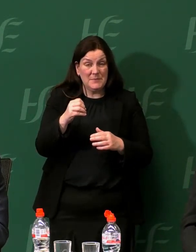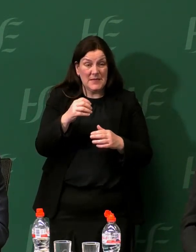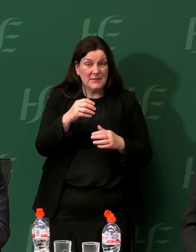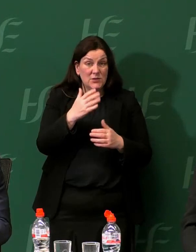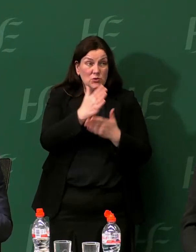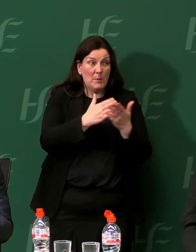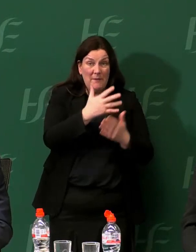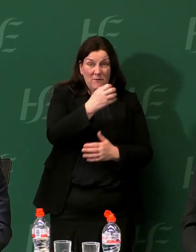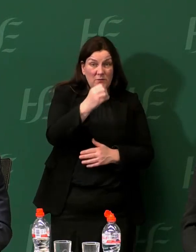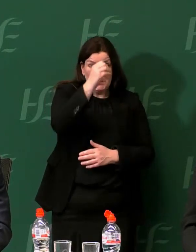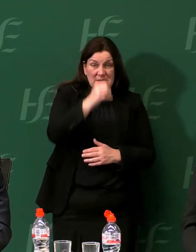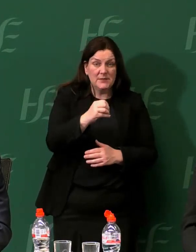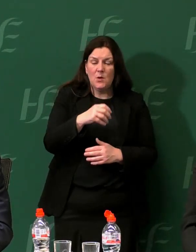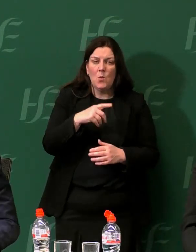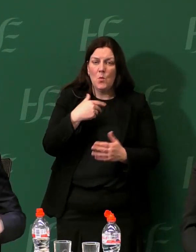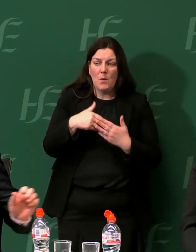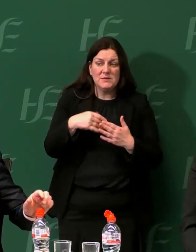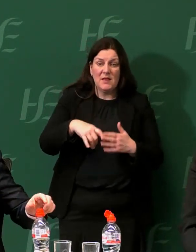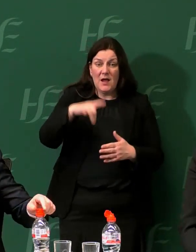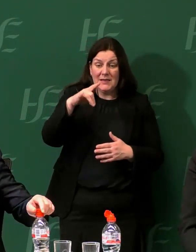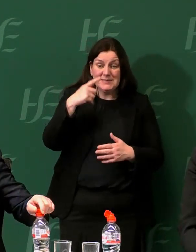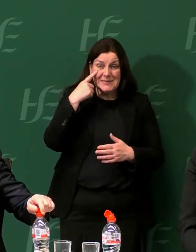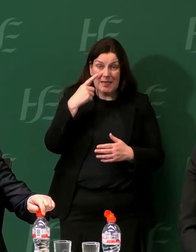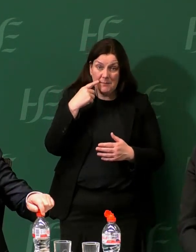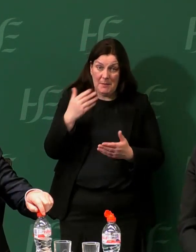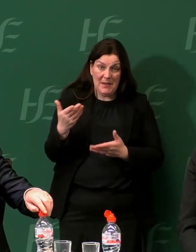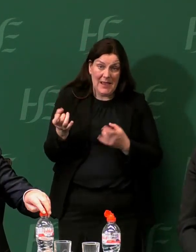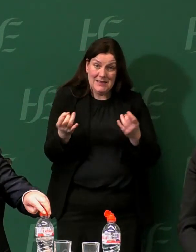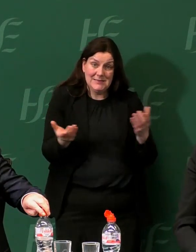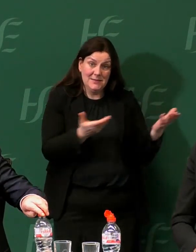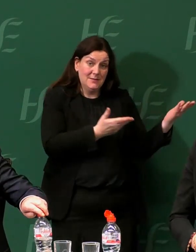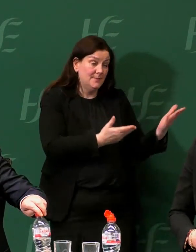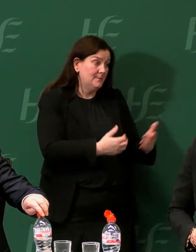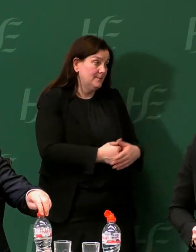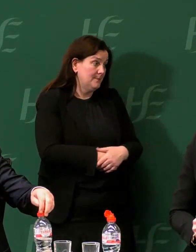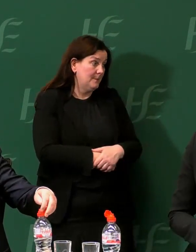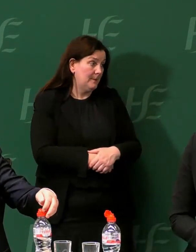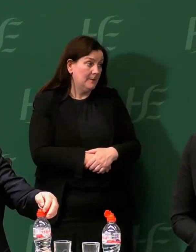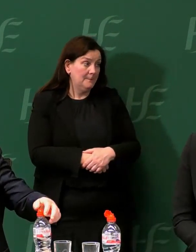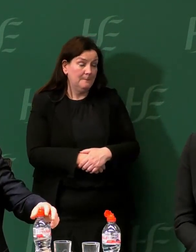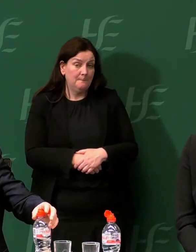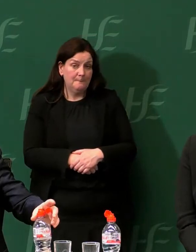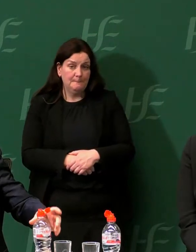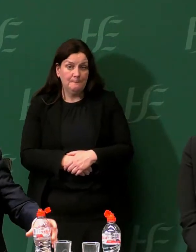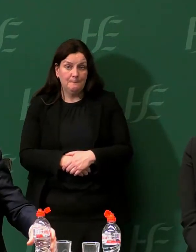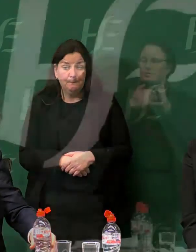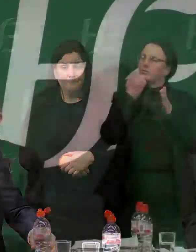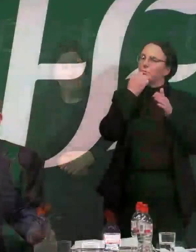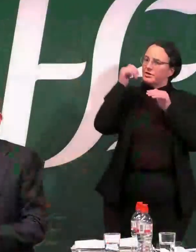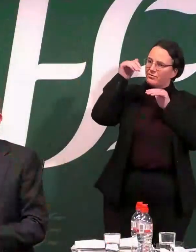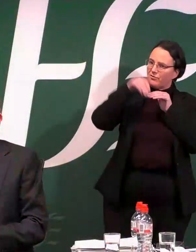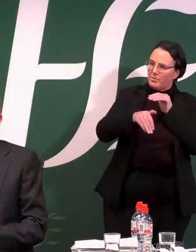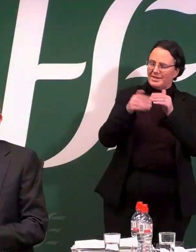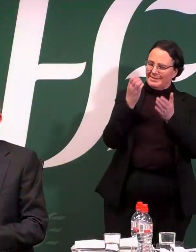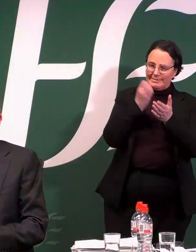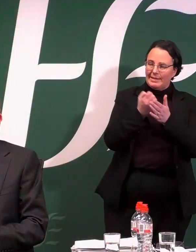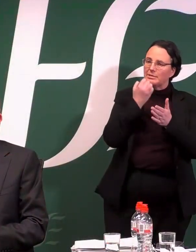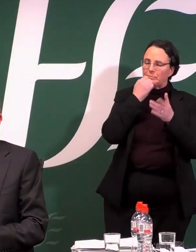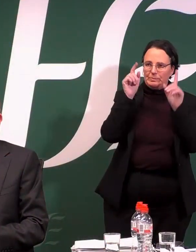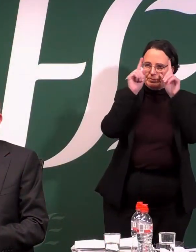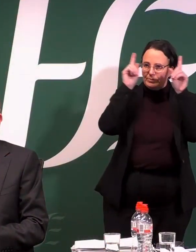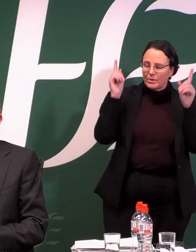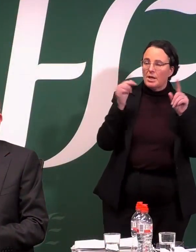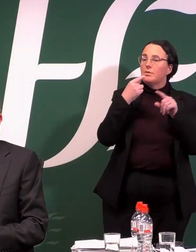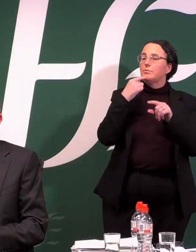What are the highest kind of no-show rates that are being seen now? It's dropped. I wouldn't have the exact percentages, but we know from feedback from the sites, like it does